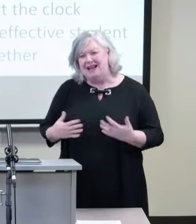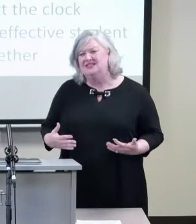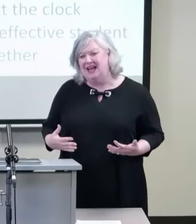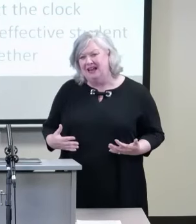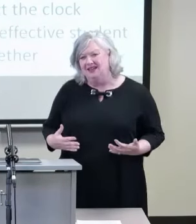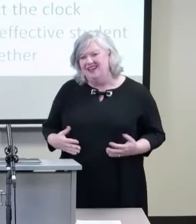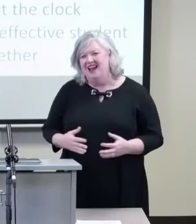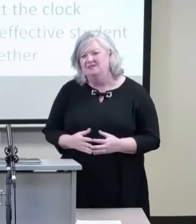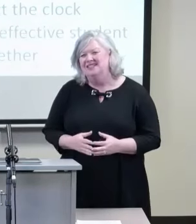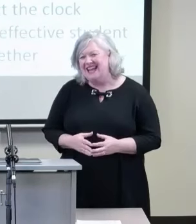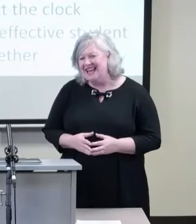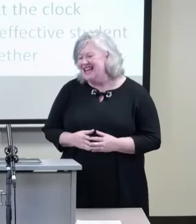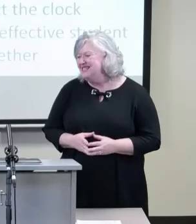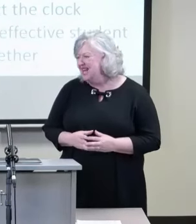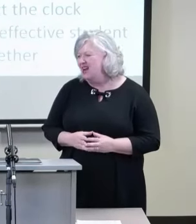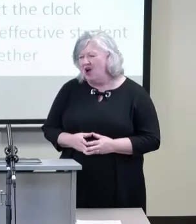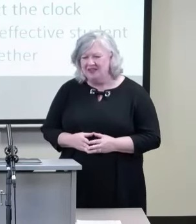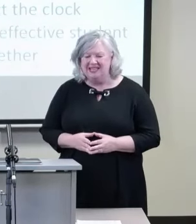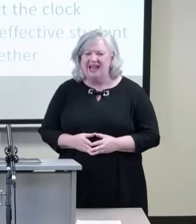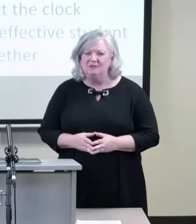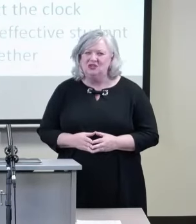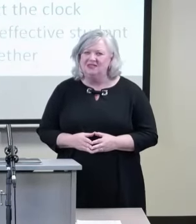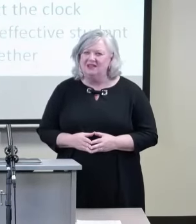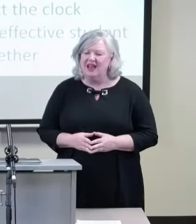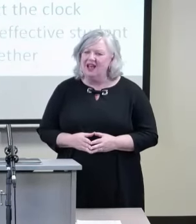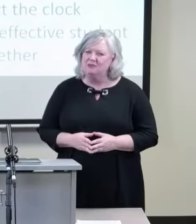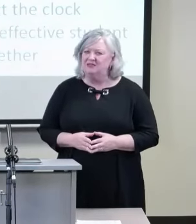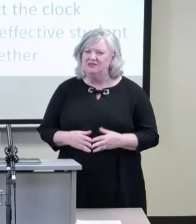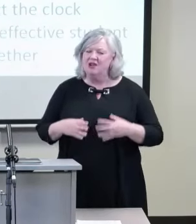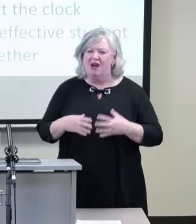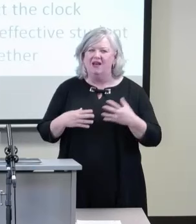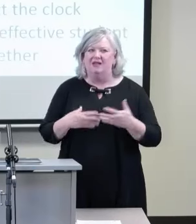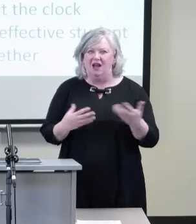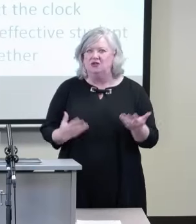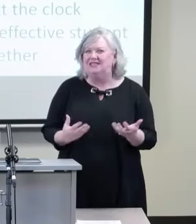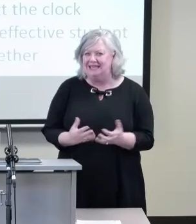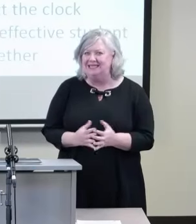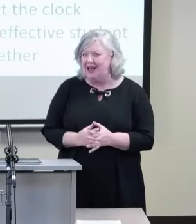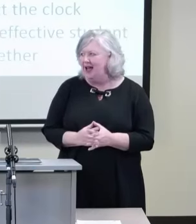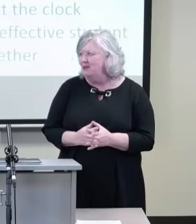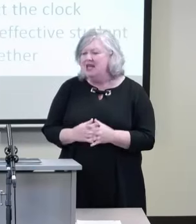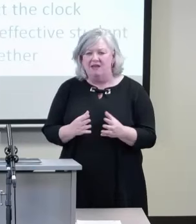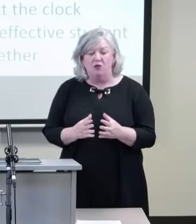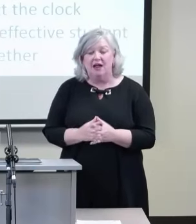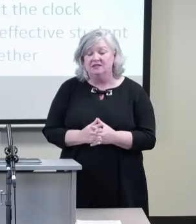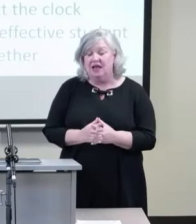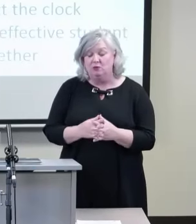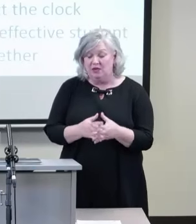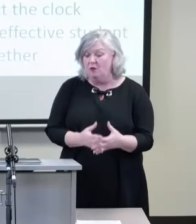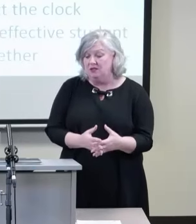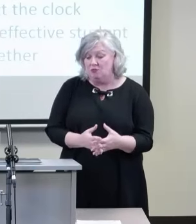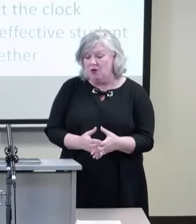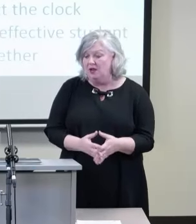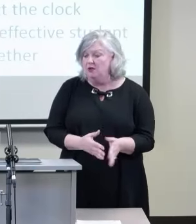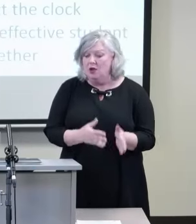aware of the outside um staying inside all the time just helps us not understand time true if we're outside